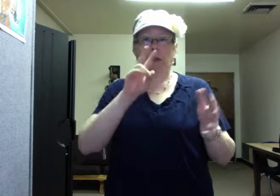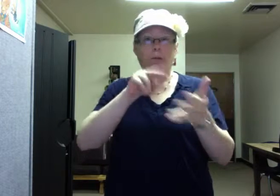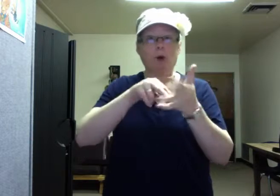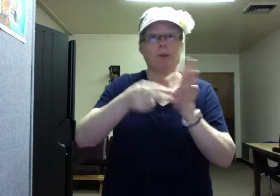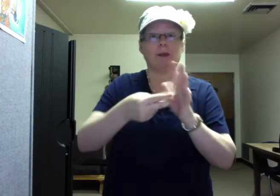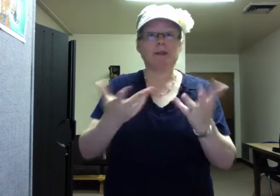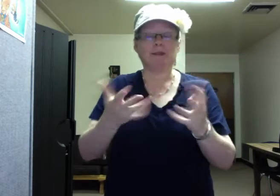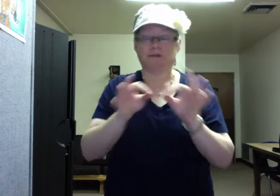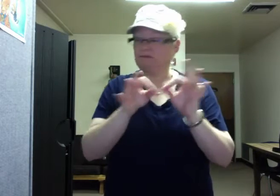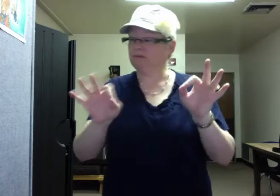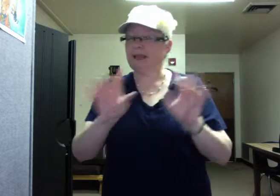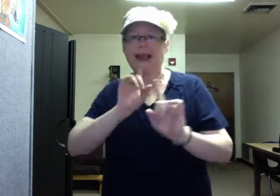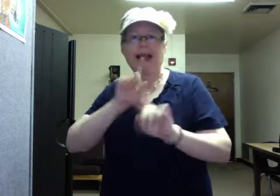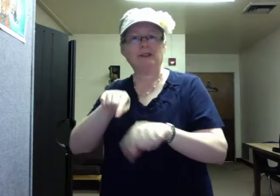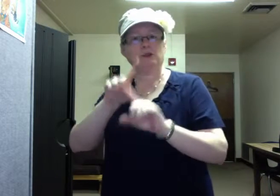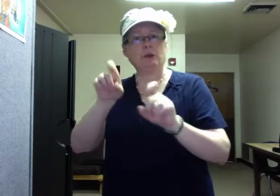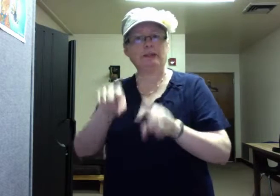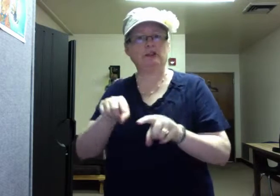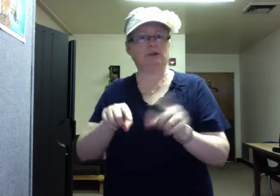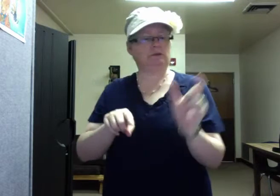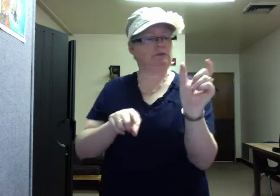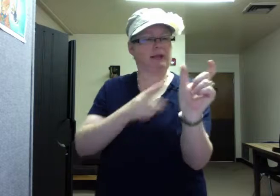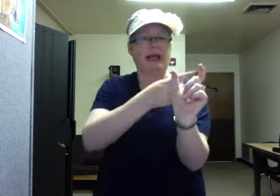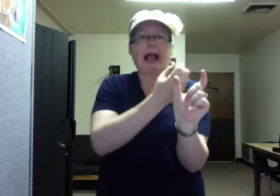Blank DVDs were scratched or damaged.